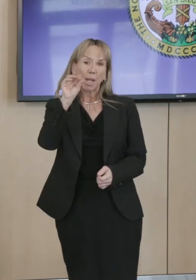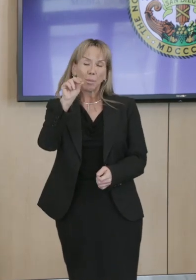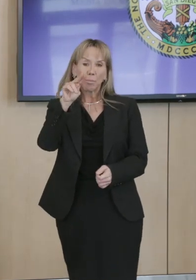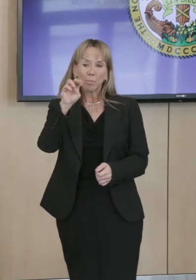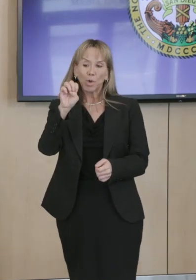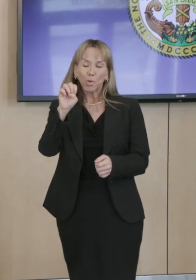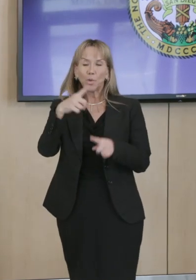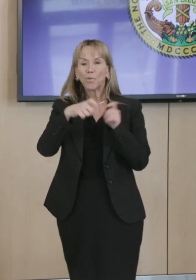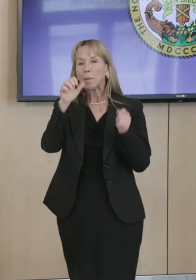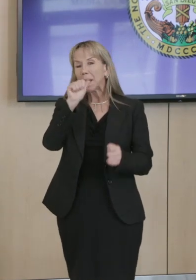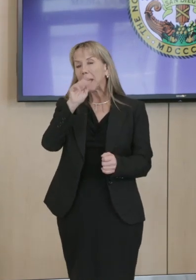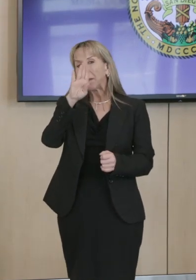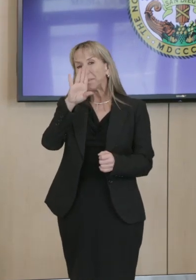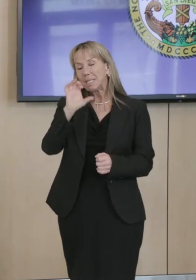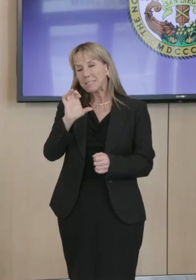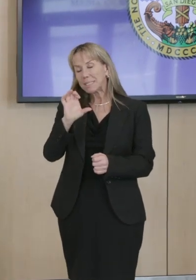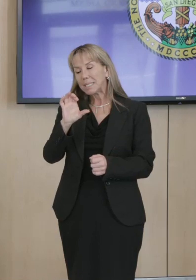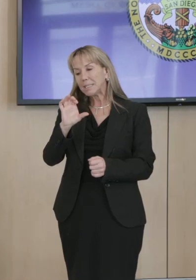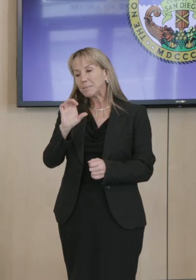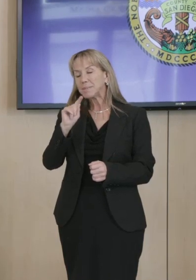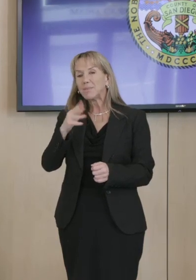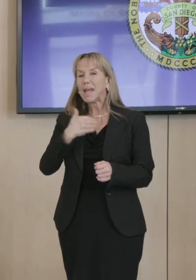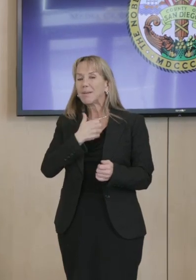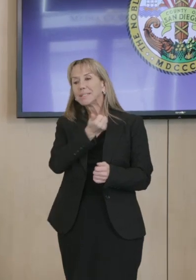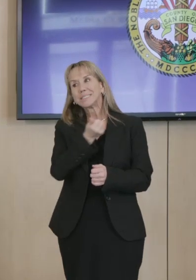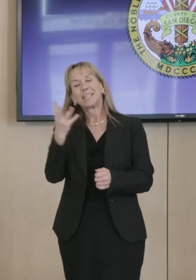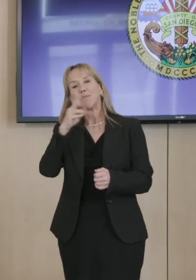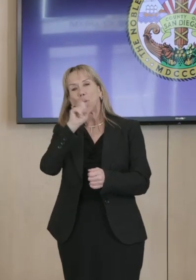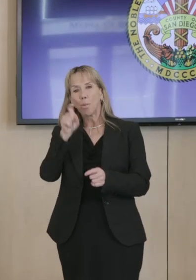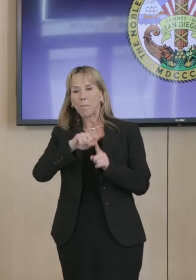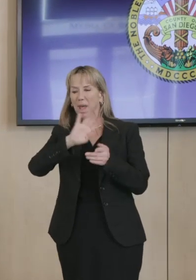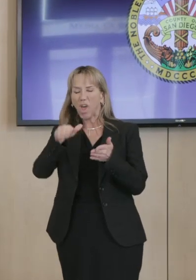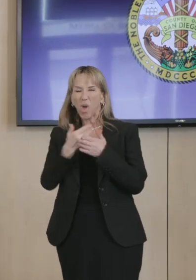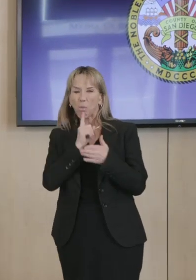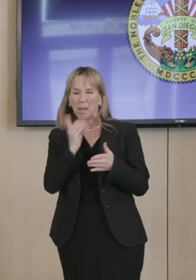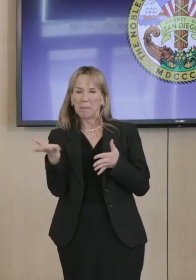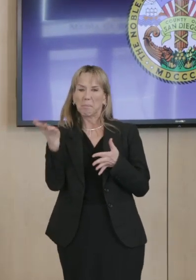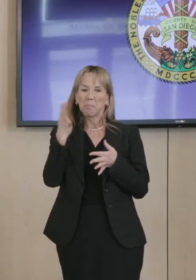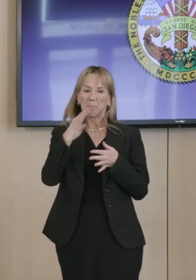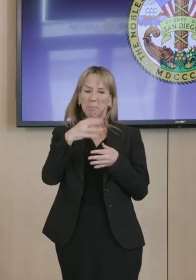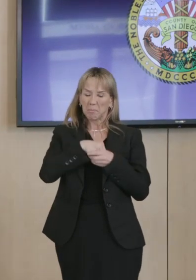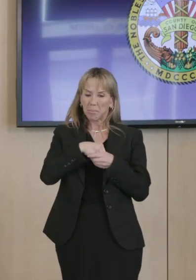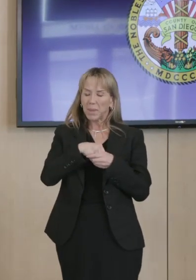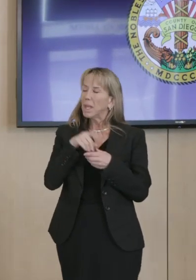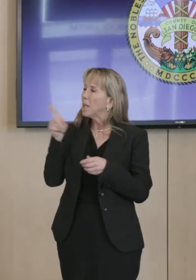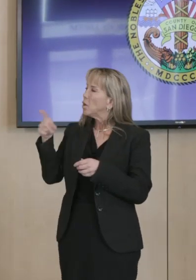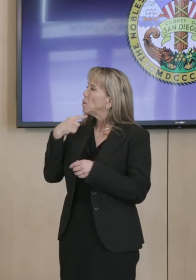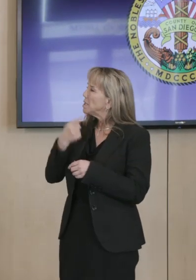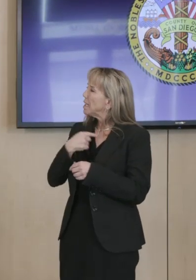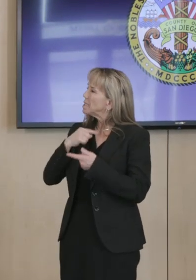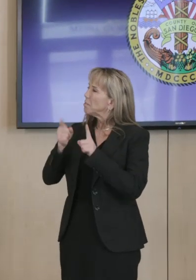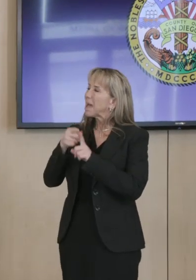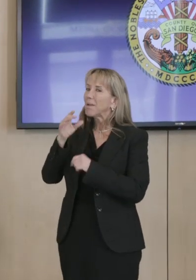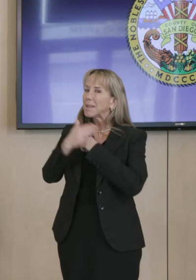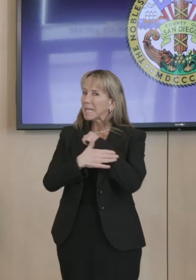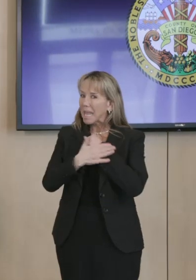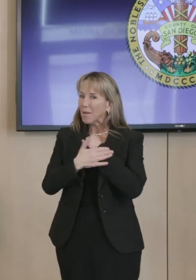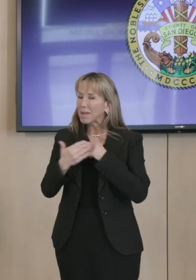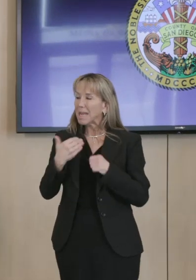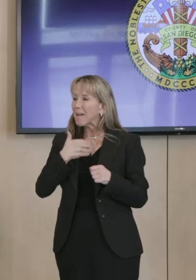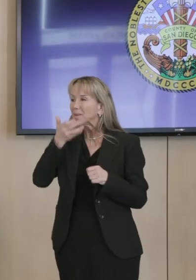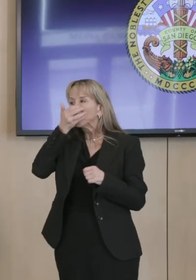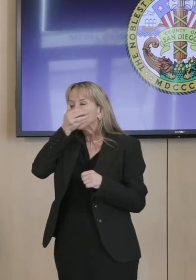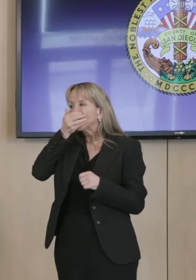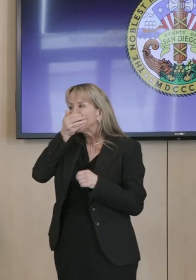has several questions, all related. Can you give an update on the county's supply of ventilators? How many are available through the